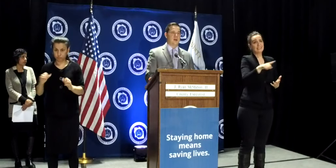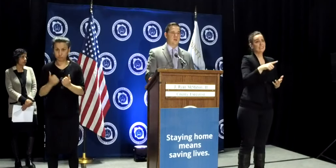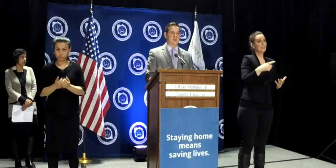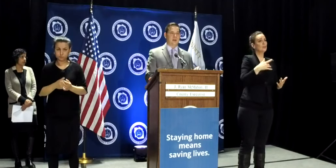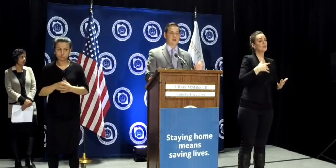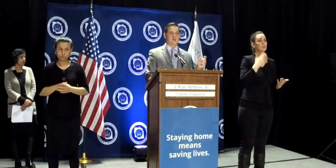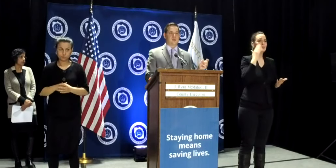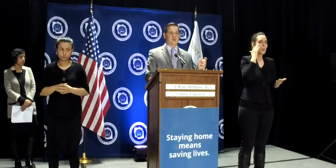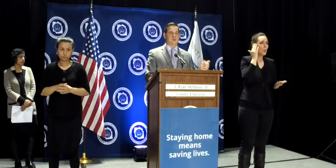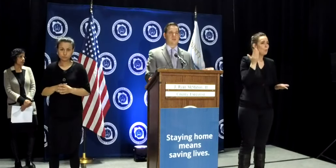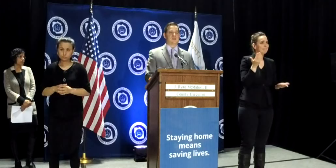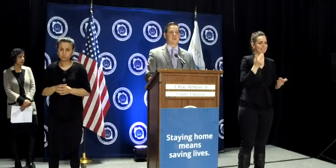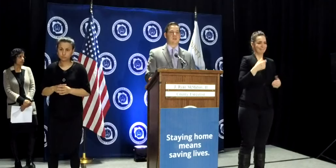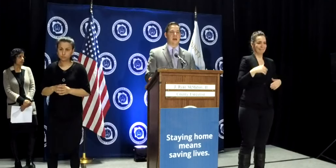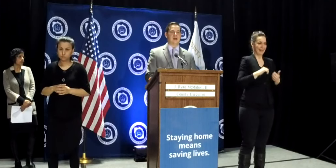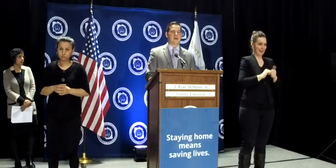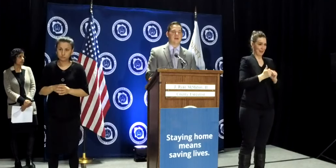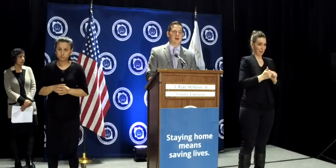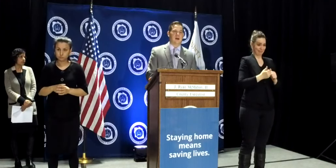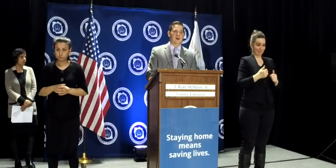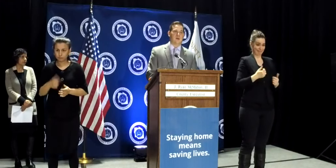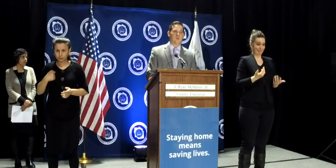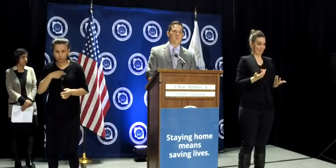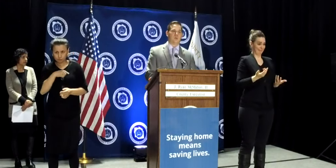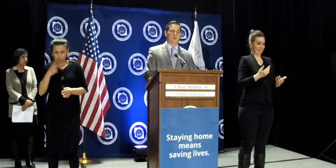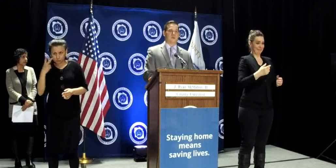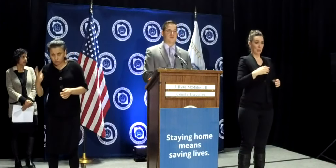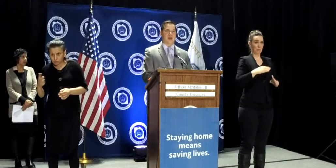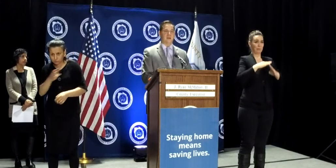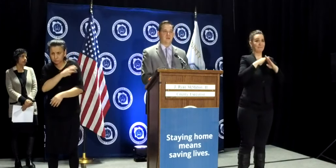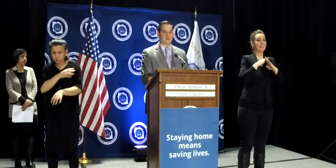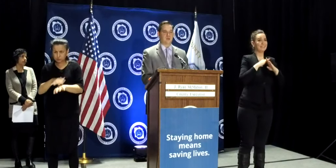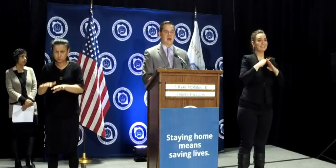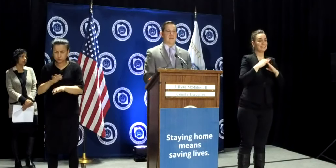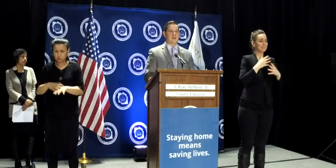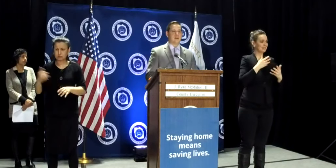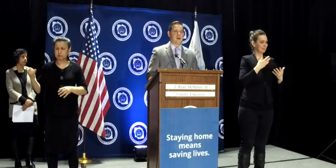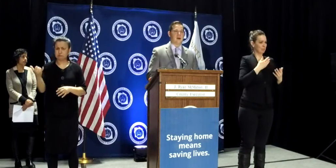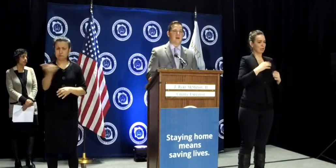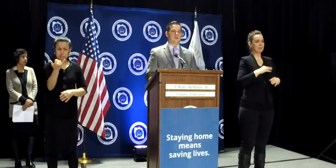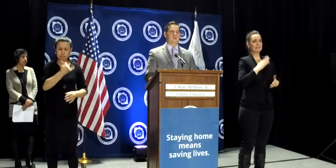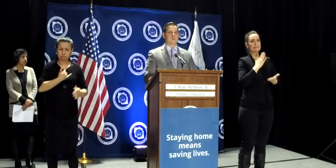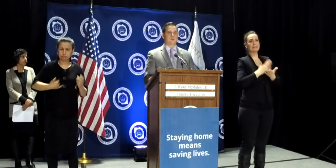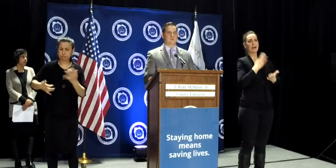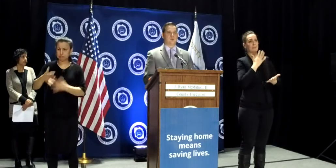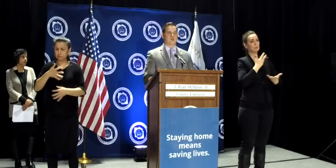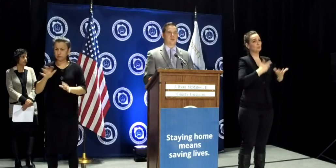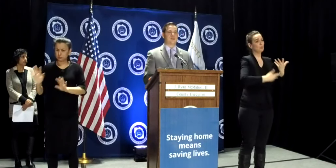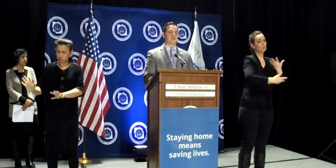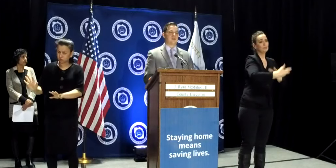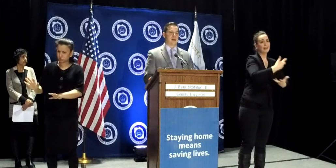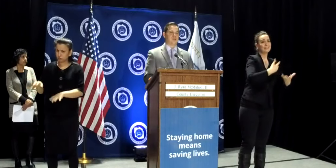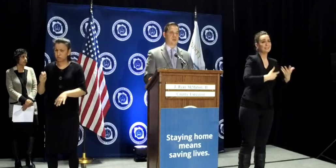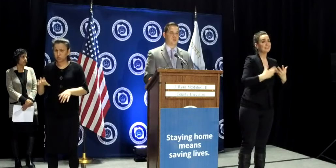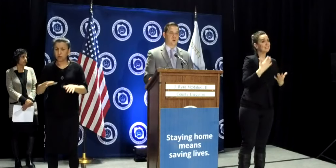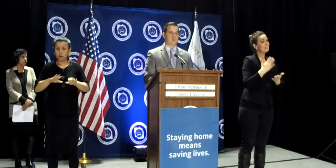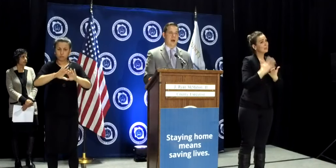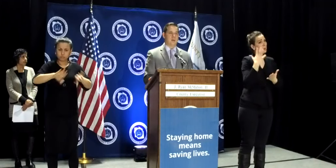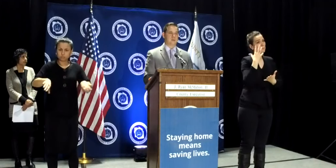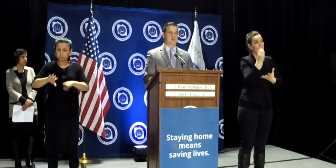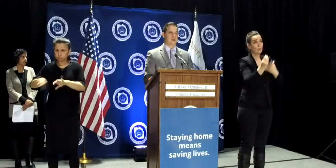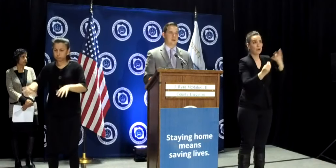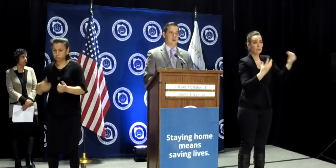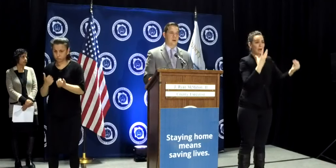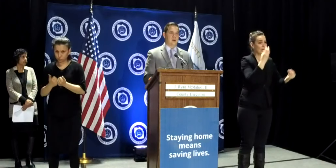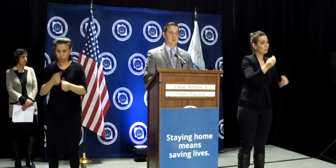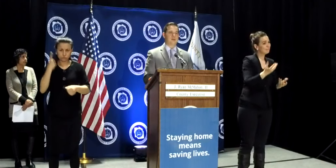now related to social distancing that we believe there's value to that. Social distancing metrics weren't